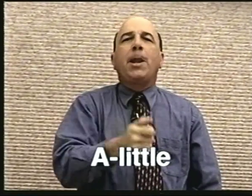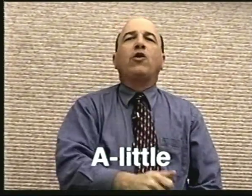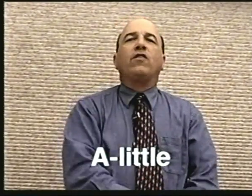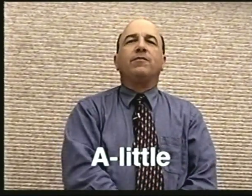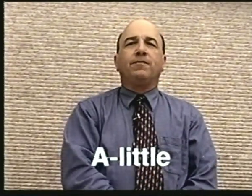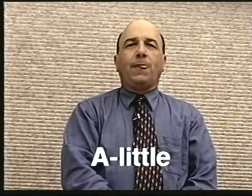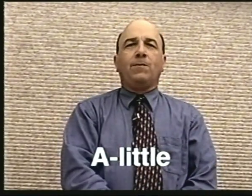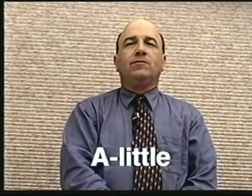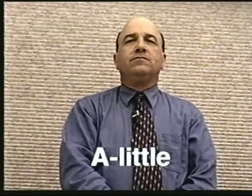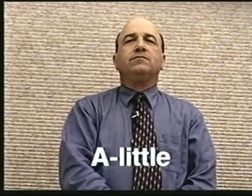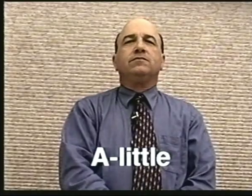little.